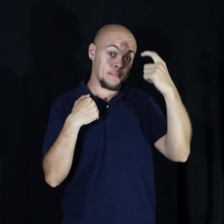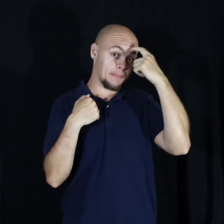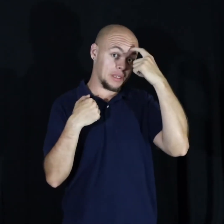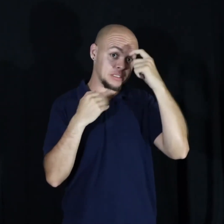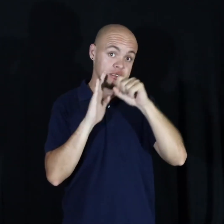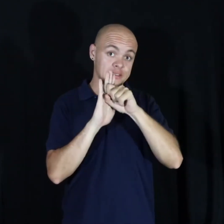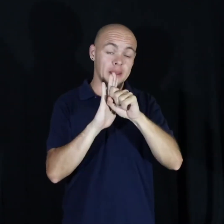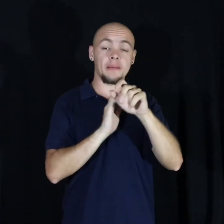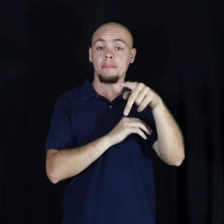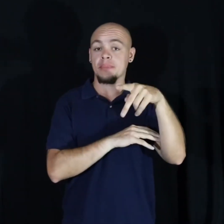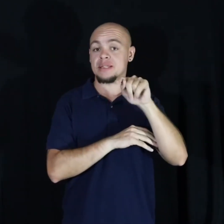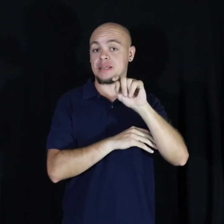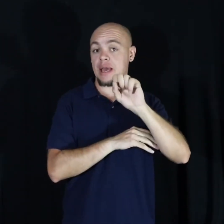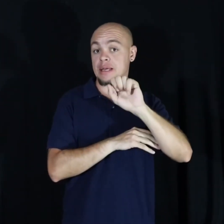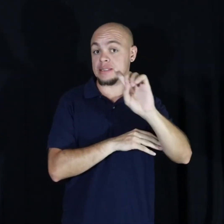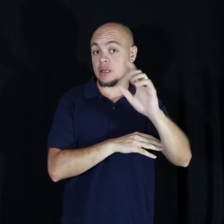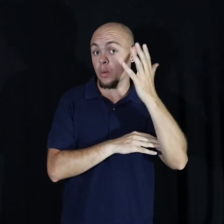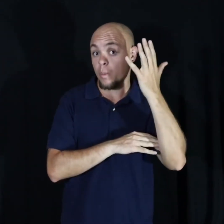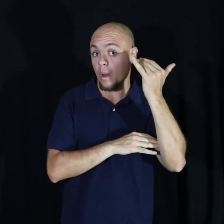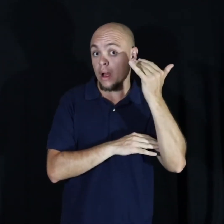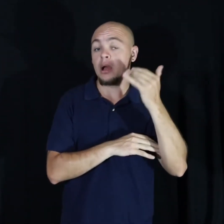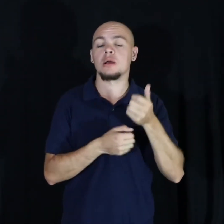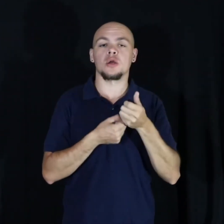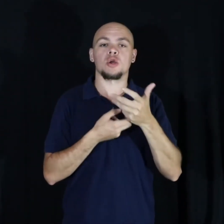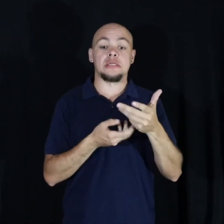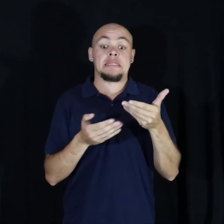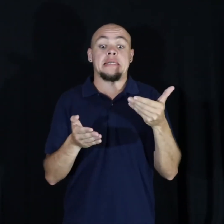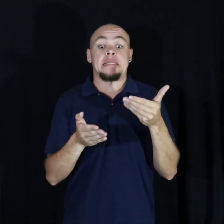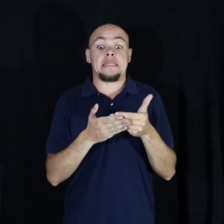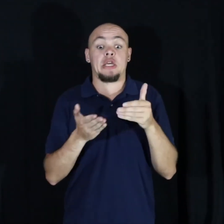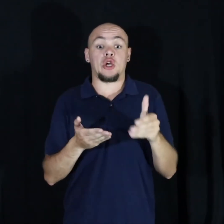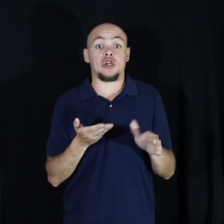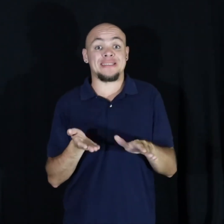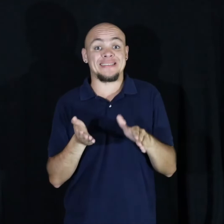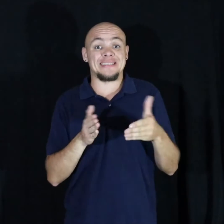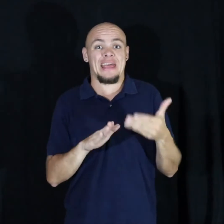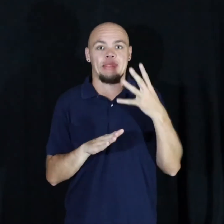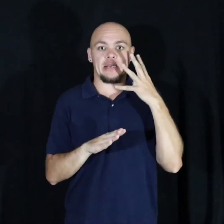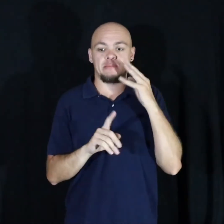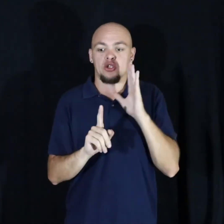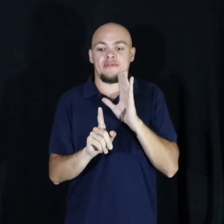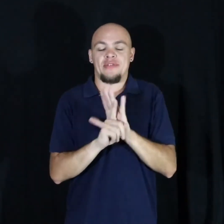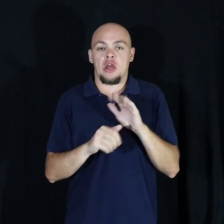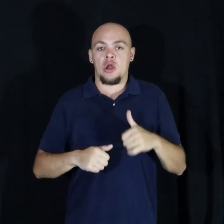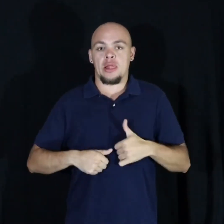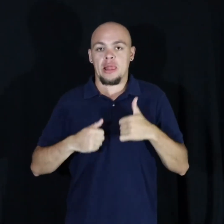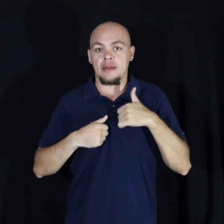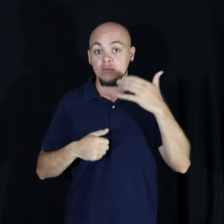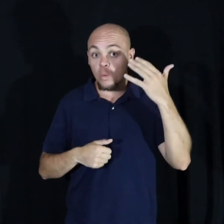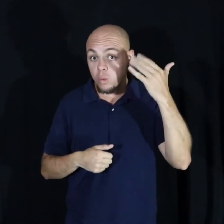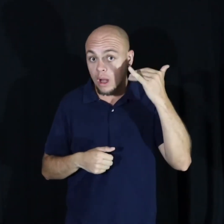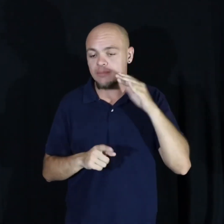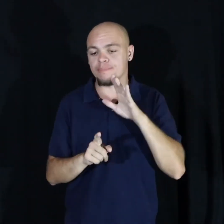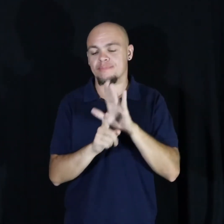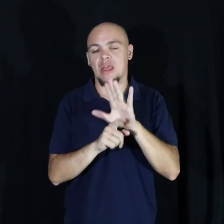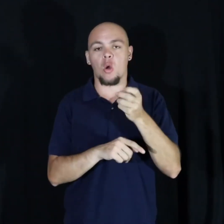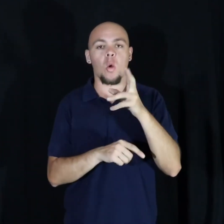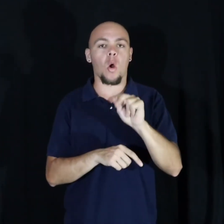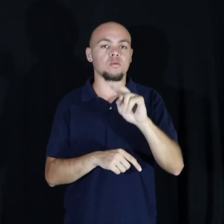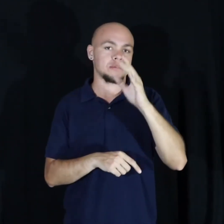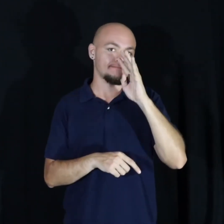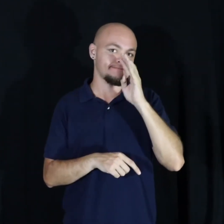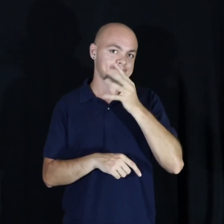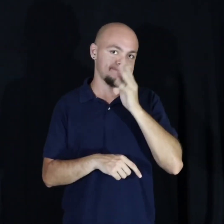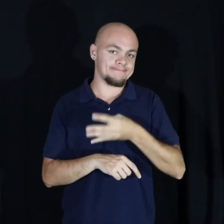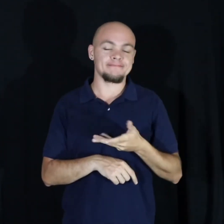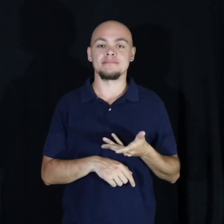as PTSD, due to, quote, causing a near-death experience in their child's life due to their own negligence. And